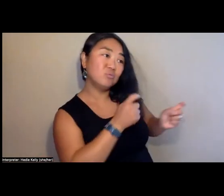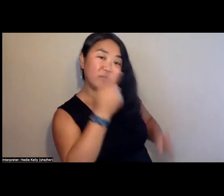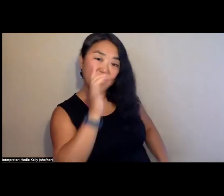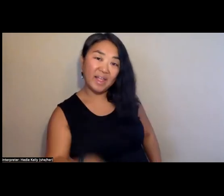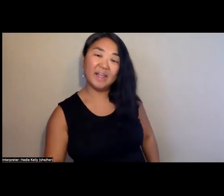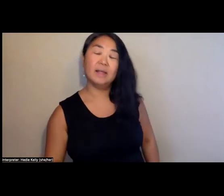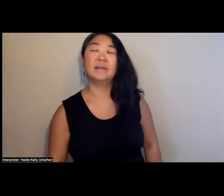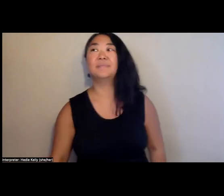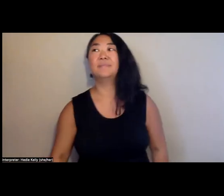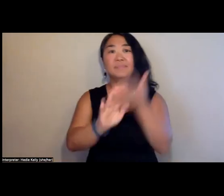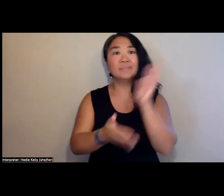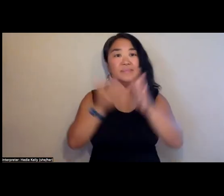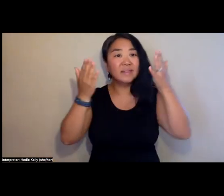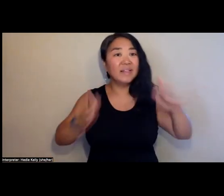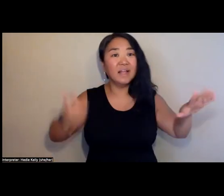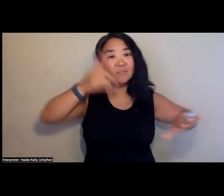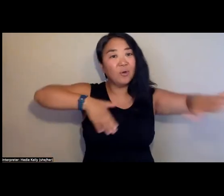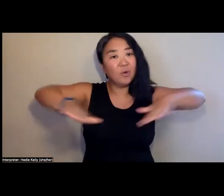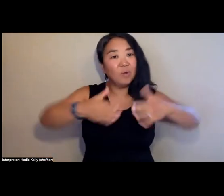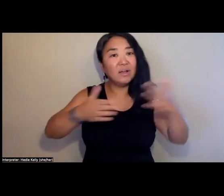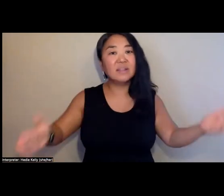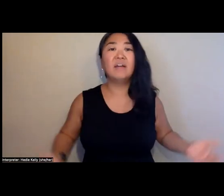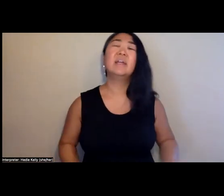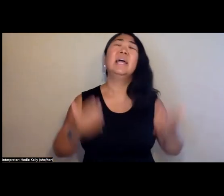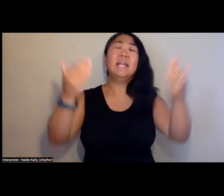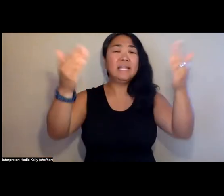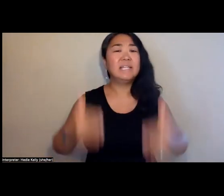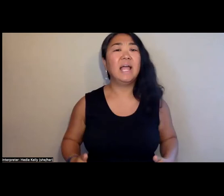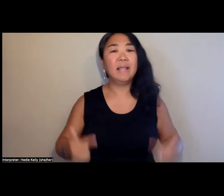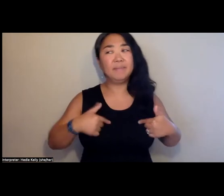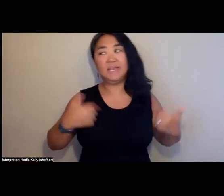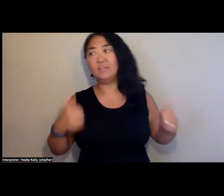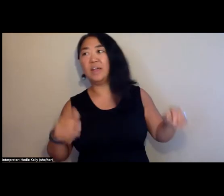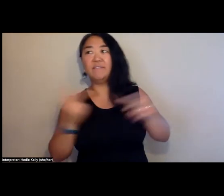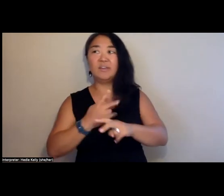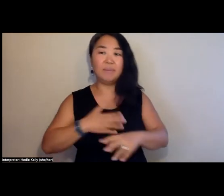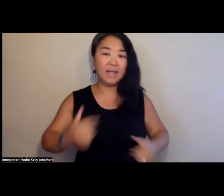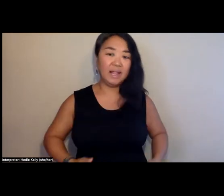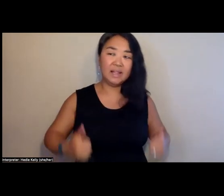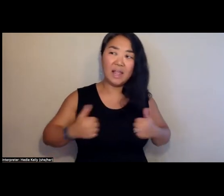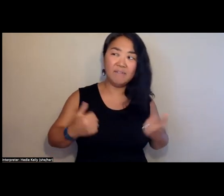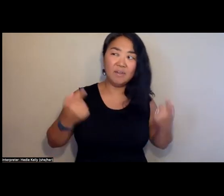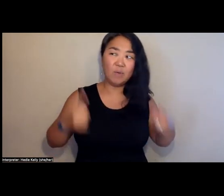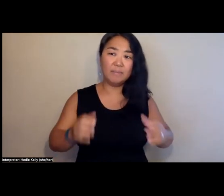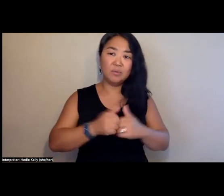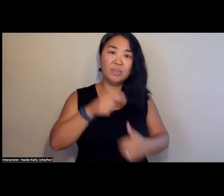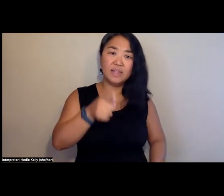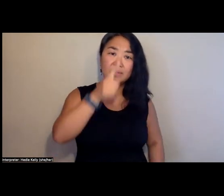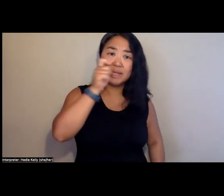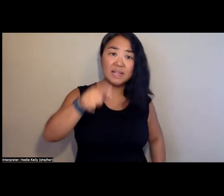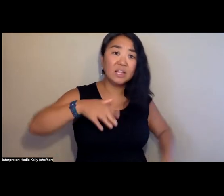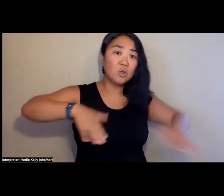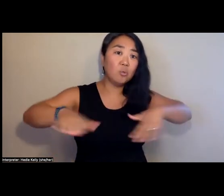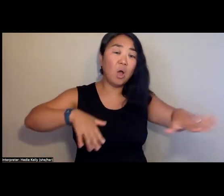That's it for the walk stuff. The rest of what comes next will be me sort of trying to figure out my life and what happens with this, because the walk has grown because I